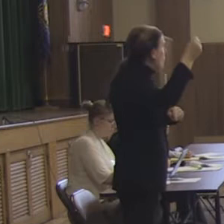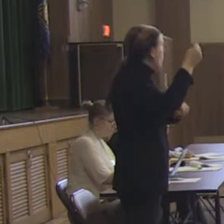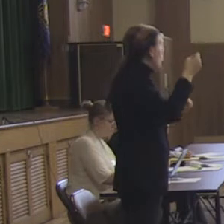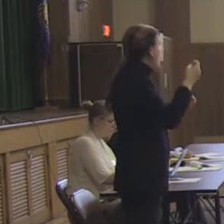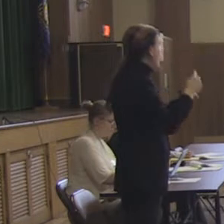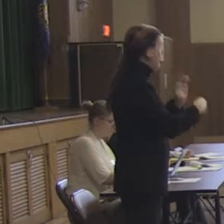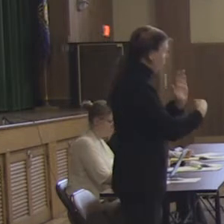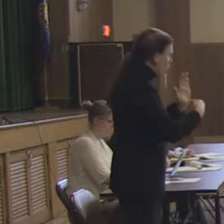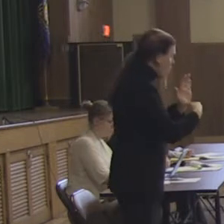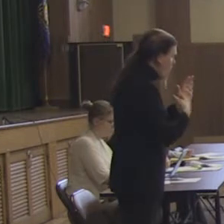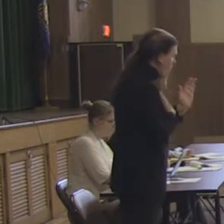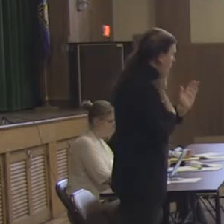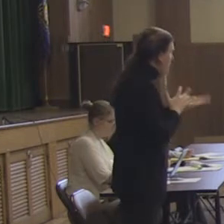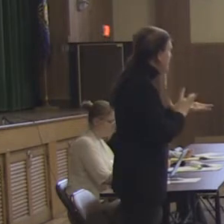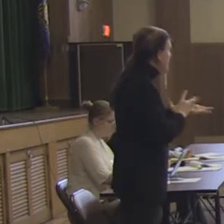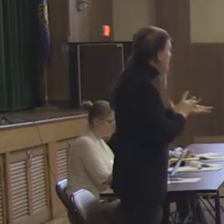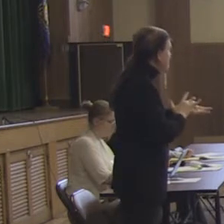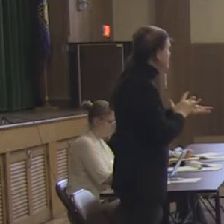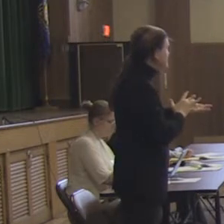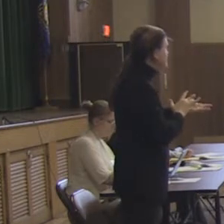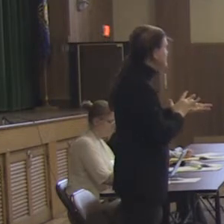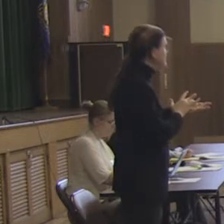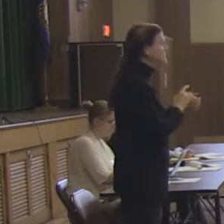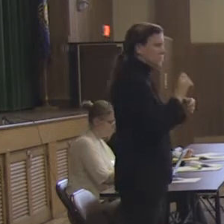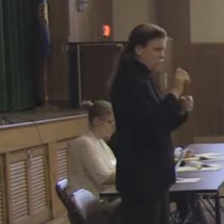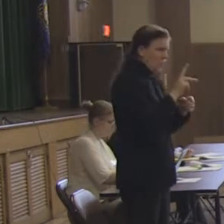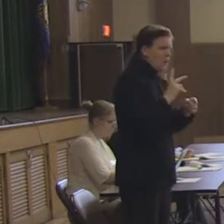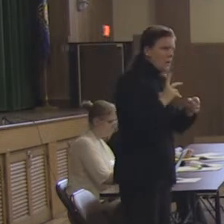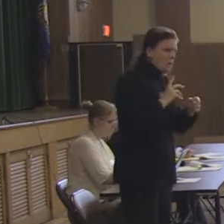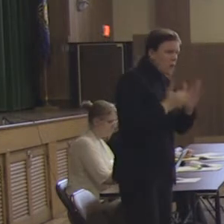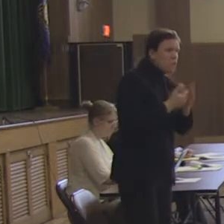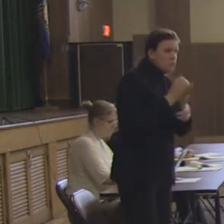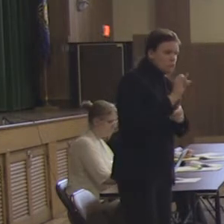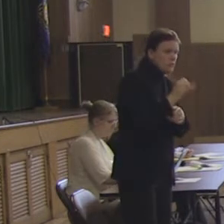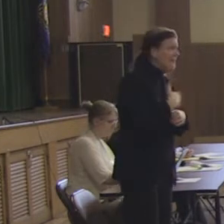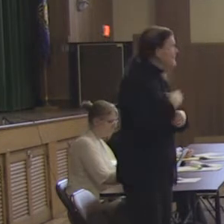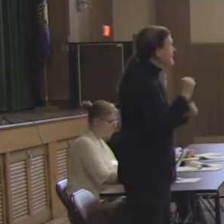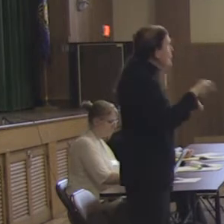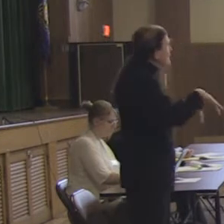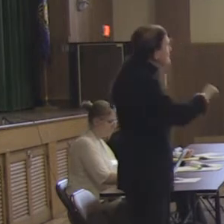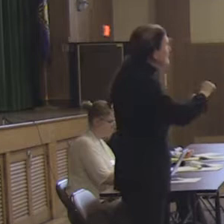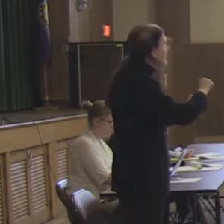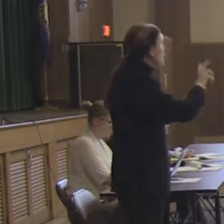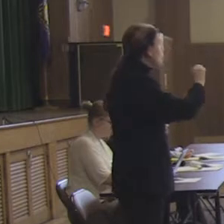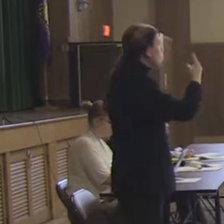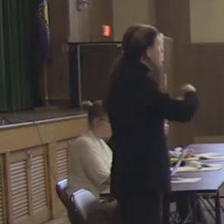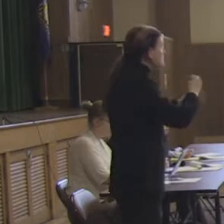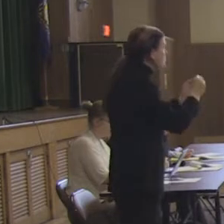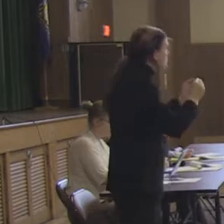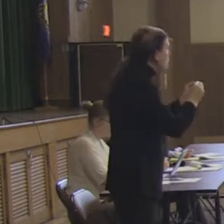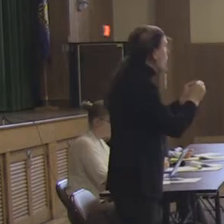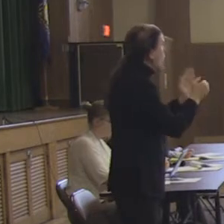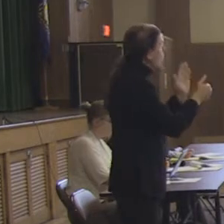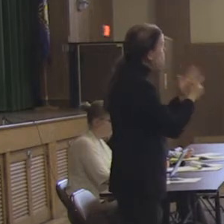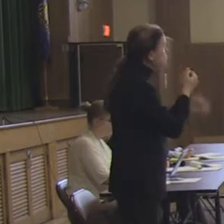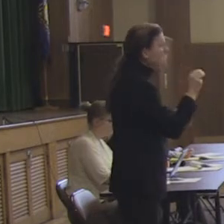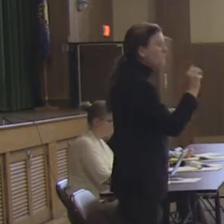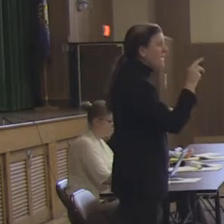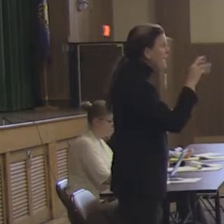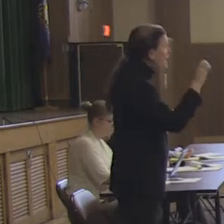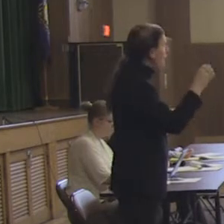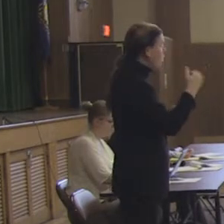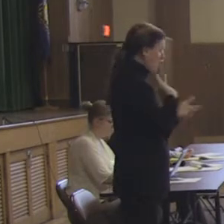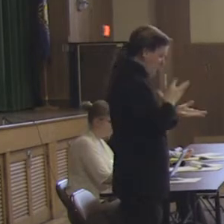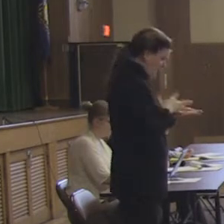takes about a month. I usually hear that it's about a month for them to get transitioned into some kind of battery care or